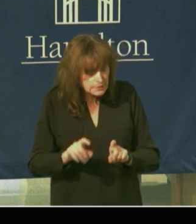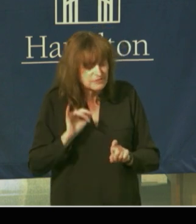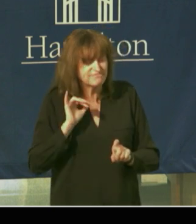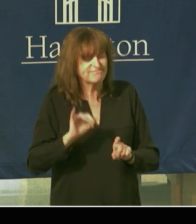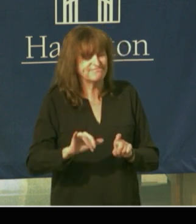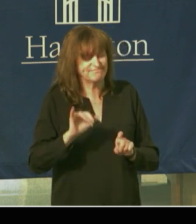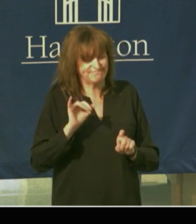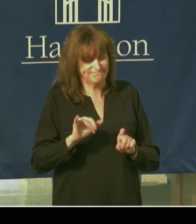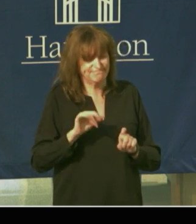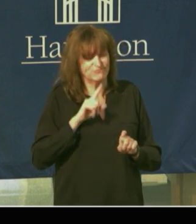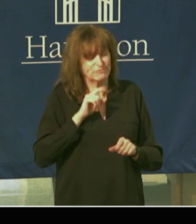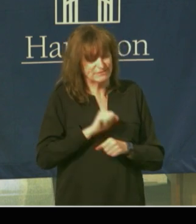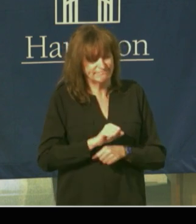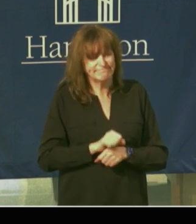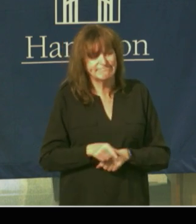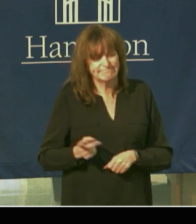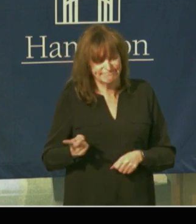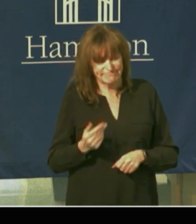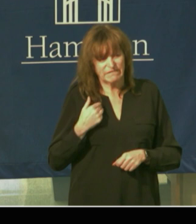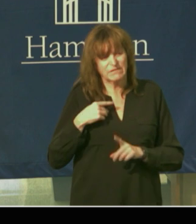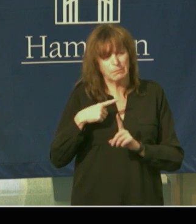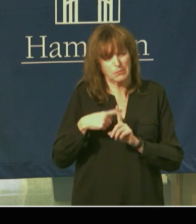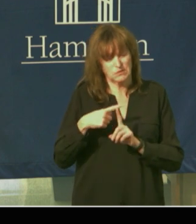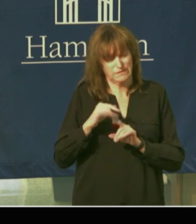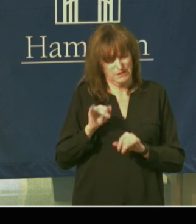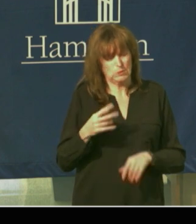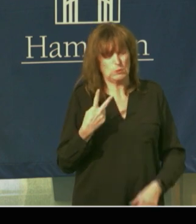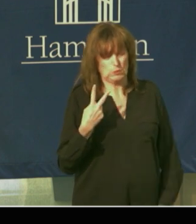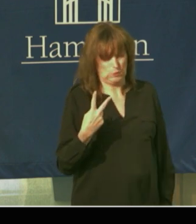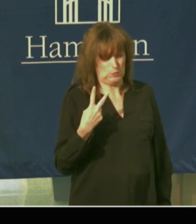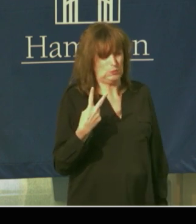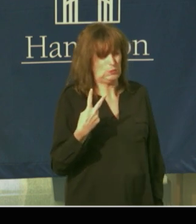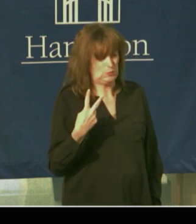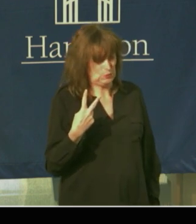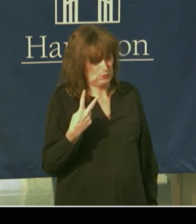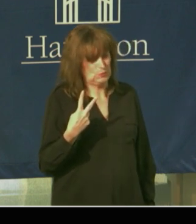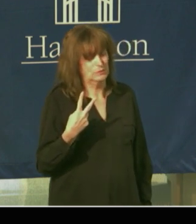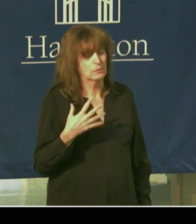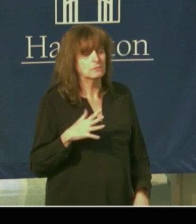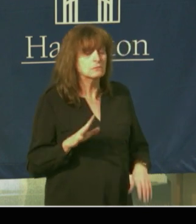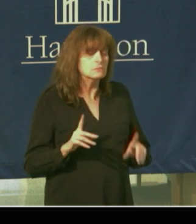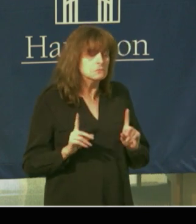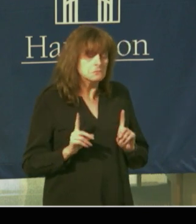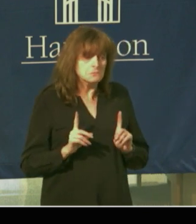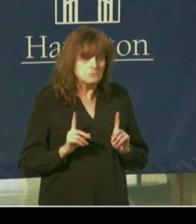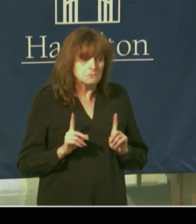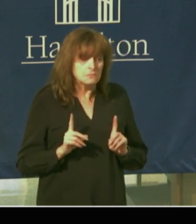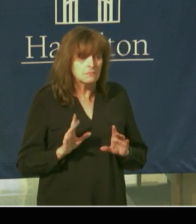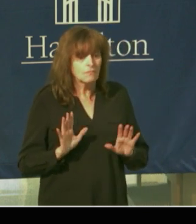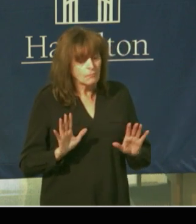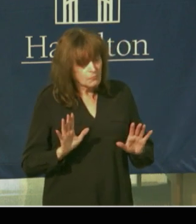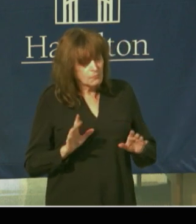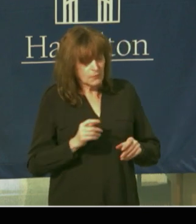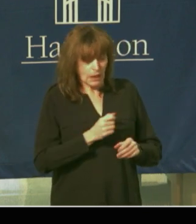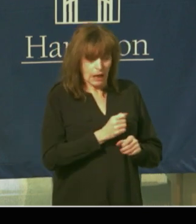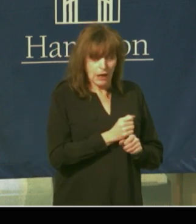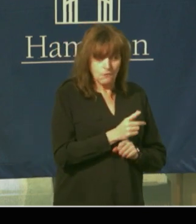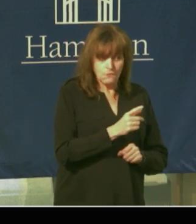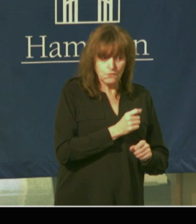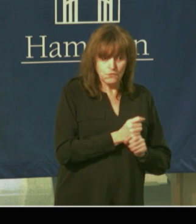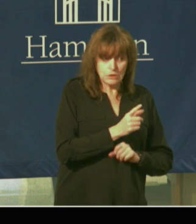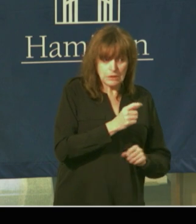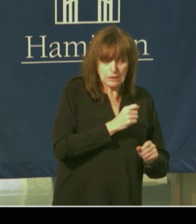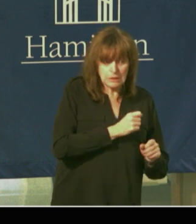You know, I would say in any given year, even very very active, heavy years